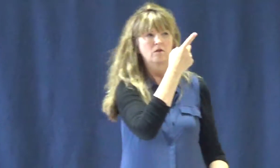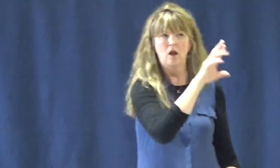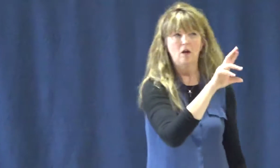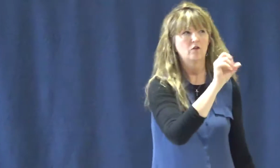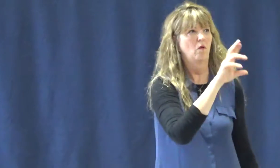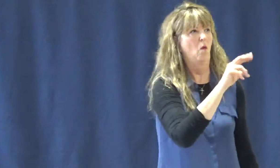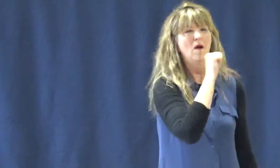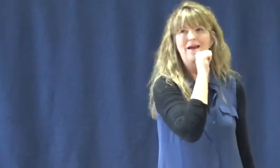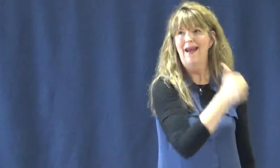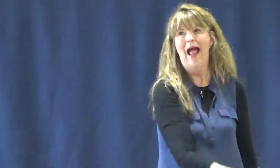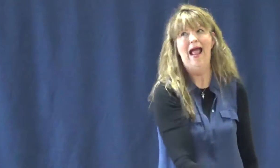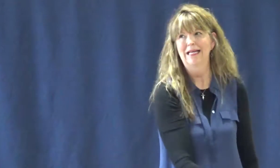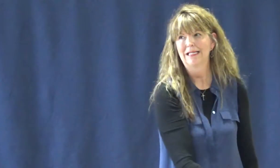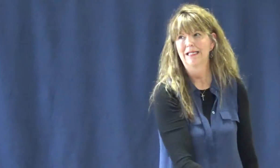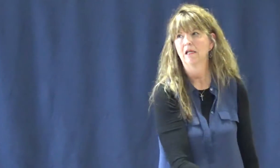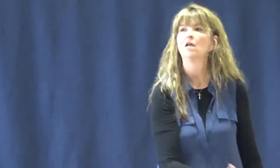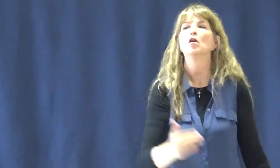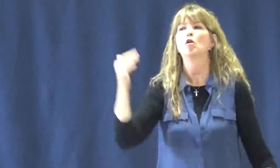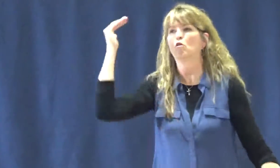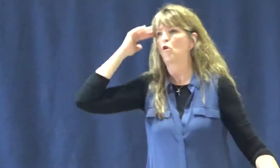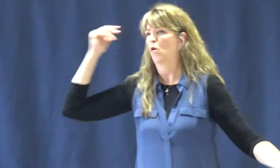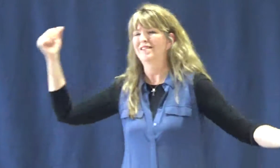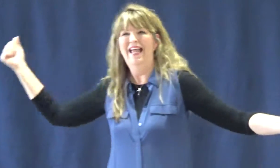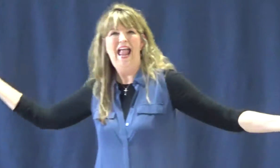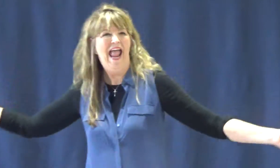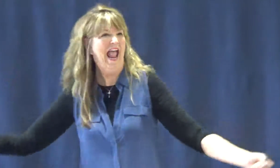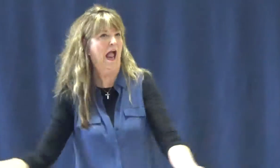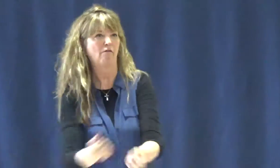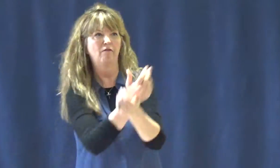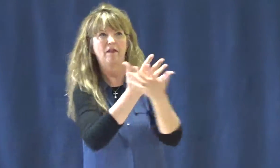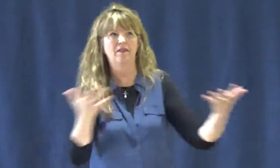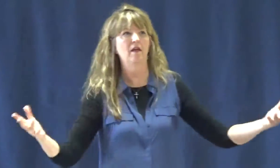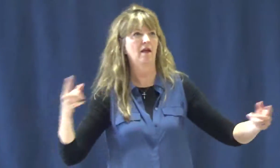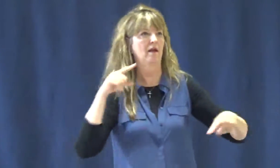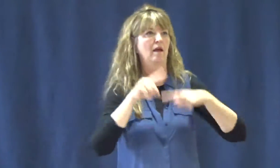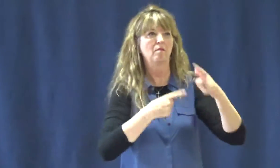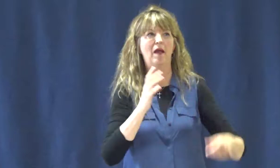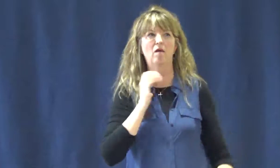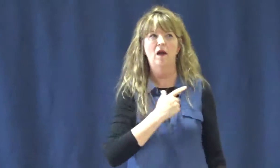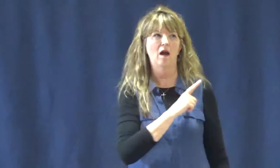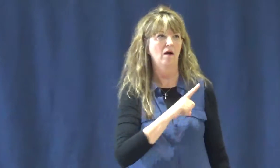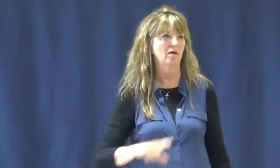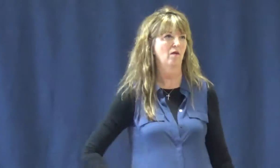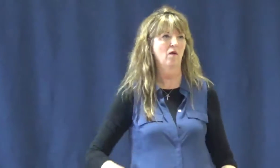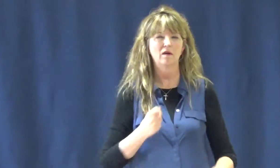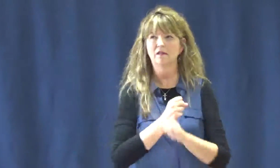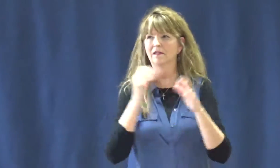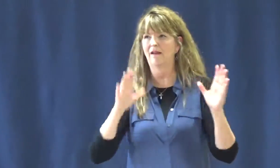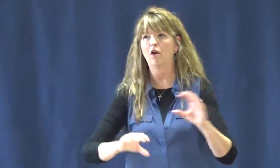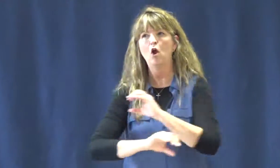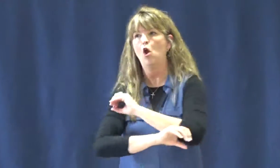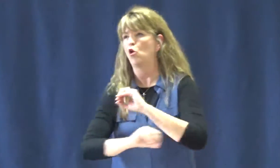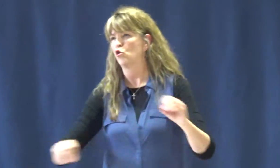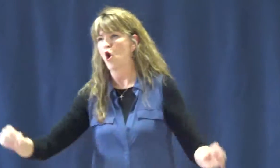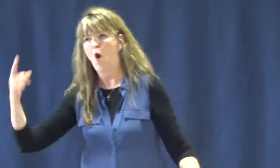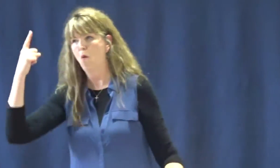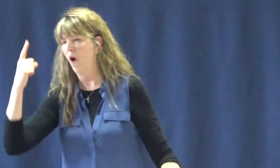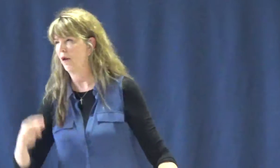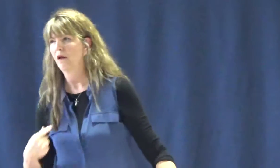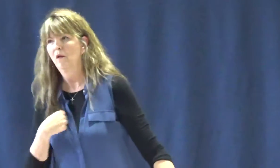There's no one in this room, doctor or not, no one knows everything about our Lord and our Savior.